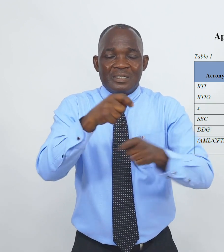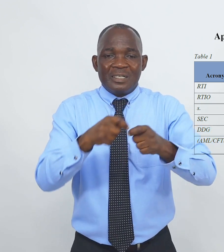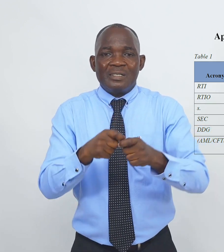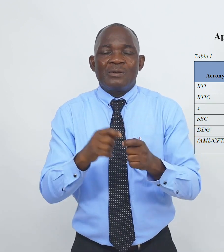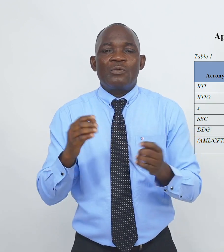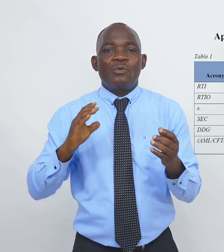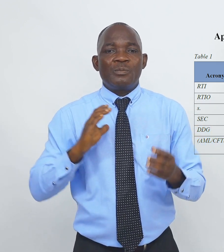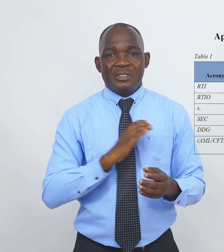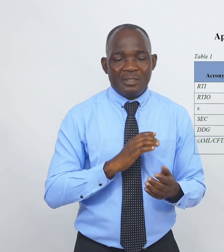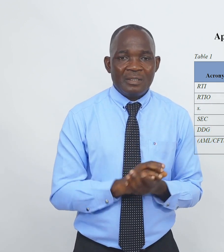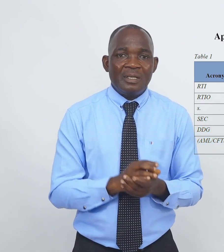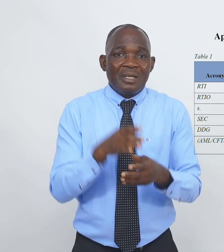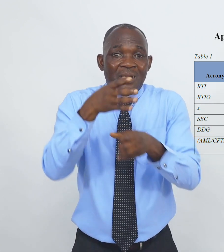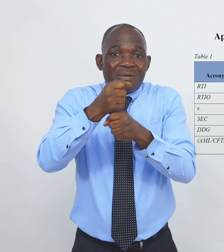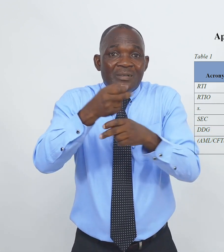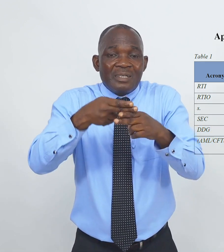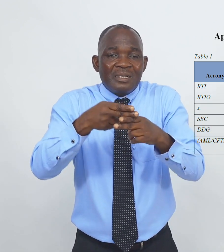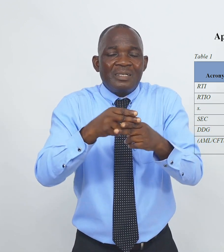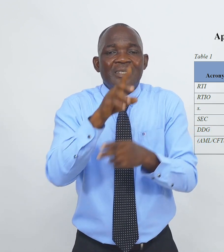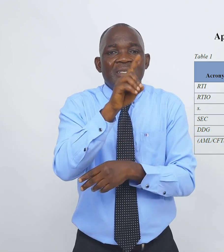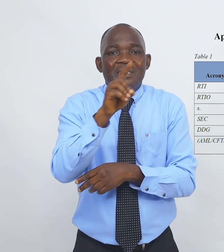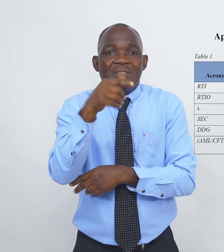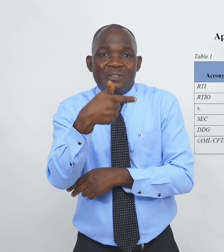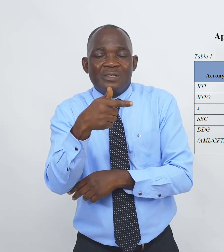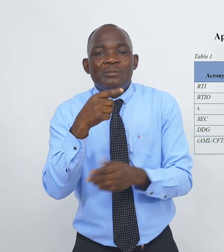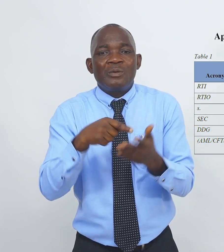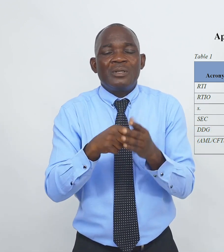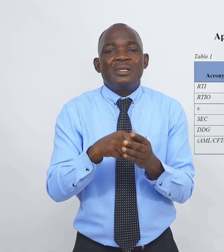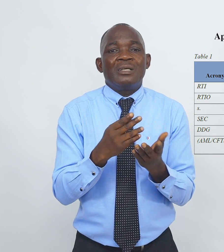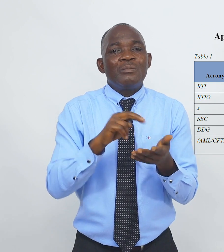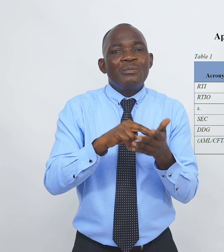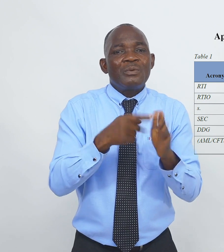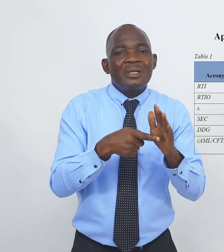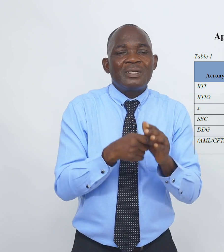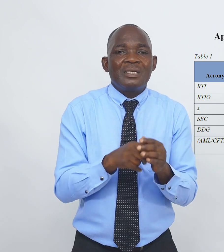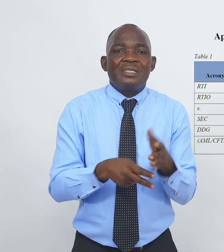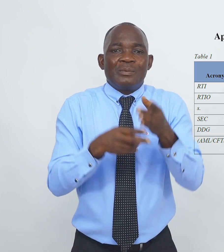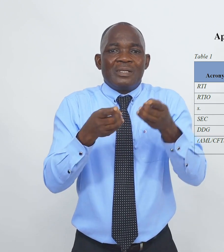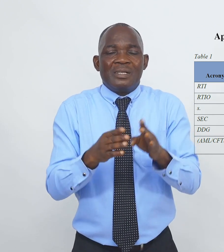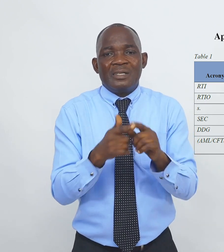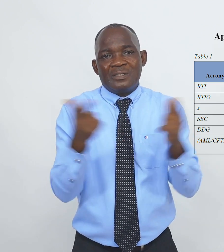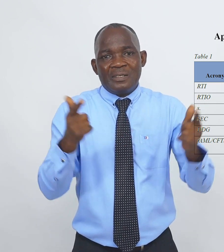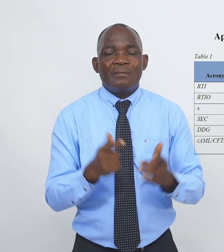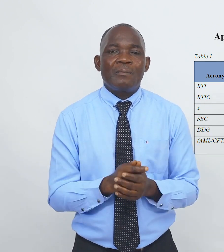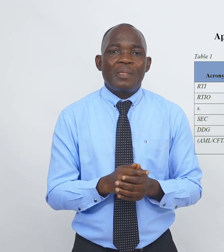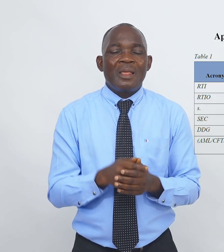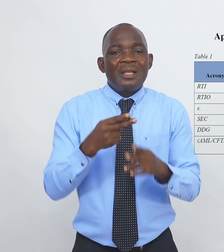Section. Acronym. SEC. Literal translation. Securities and